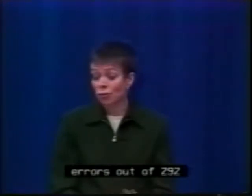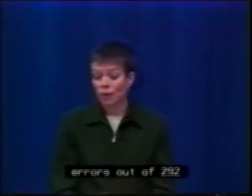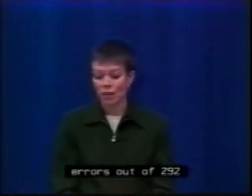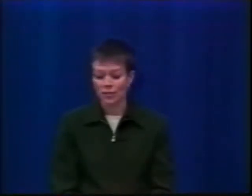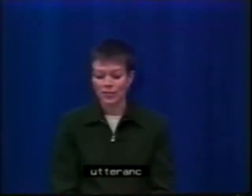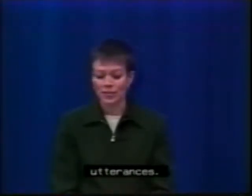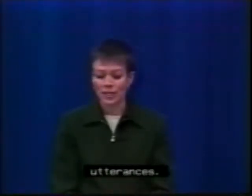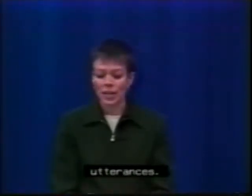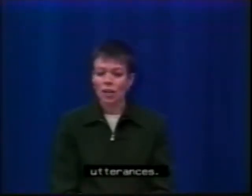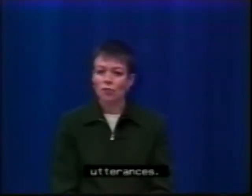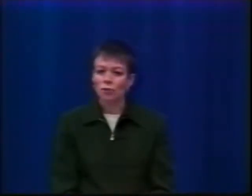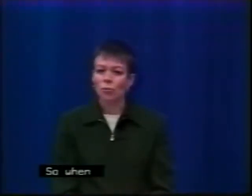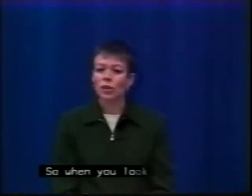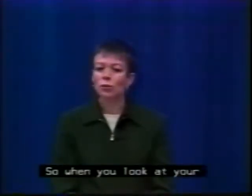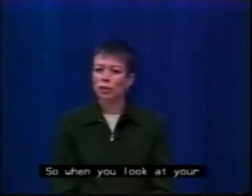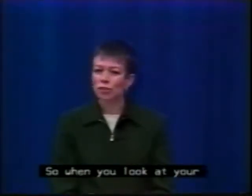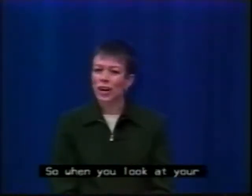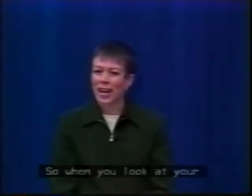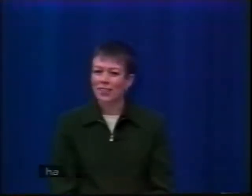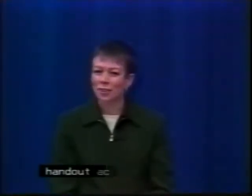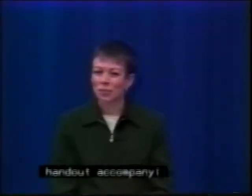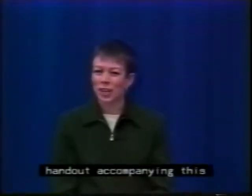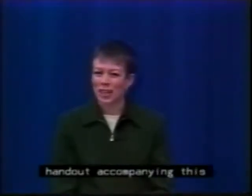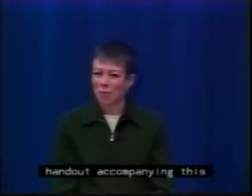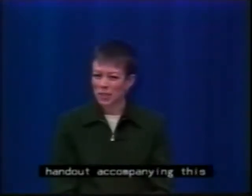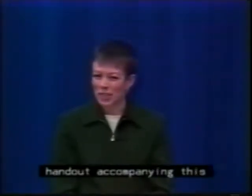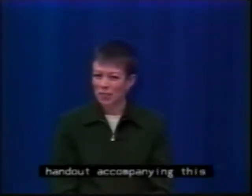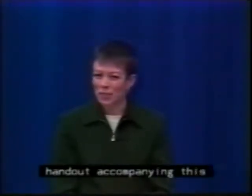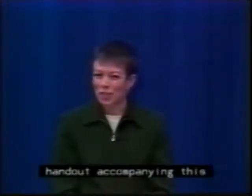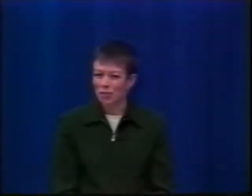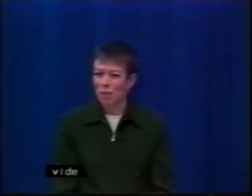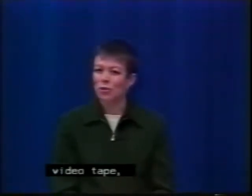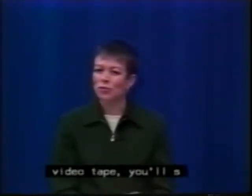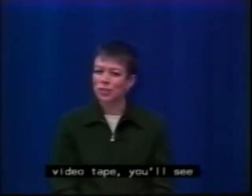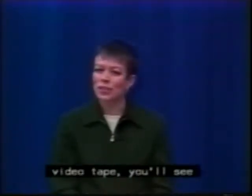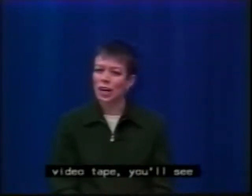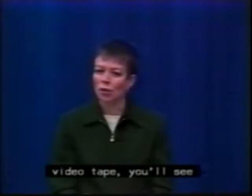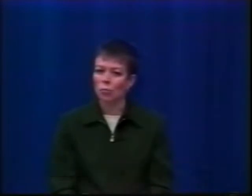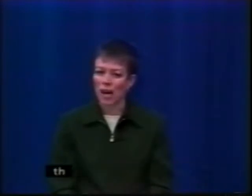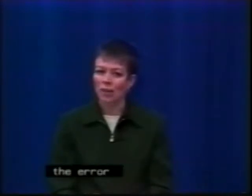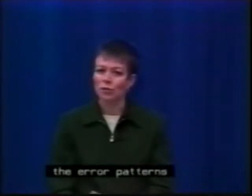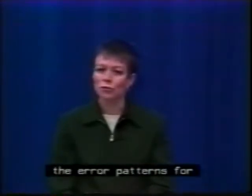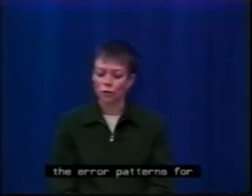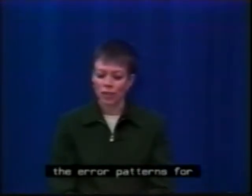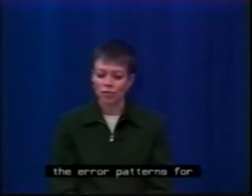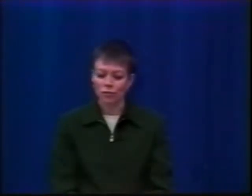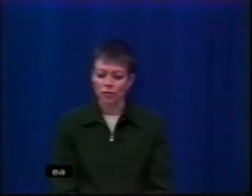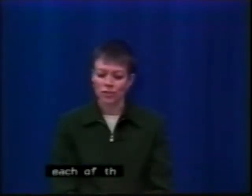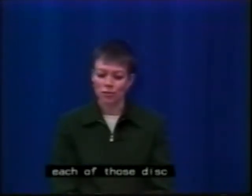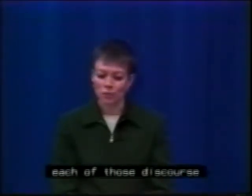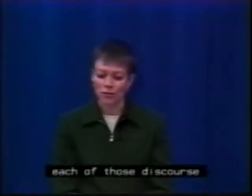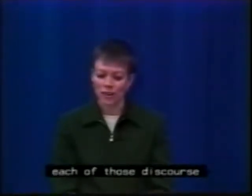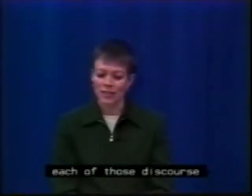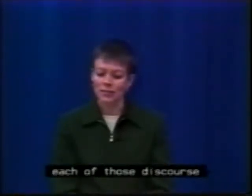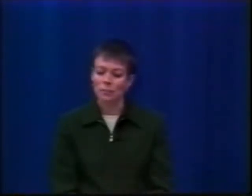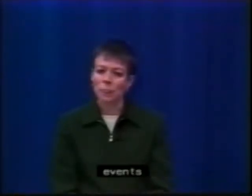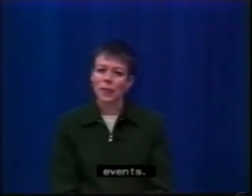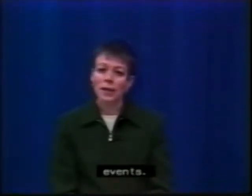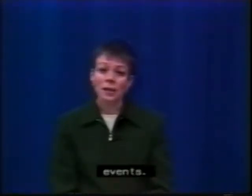292 utterances. So when you look at your handout accompanying this videotape, you'll see the error patterns for each of those discourse events.